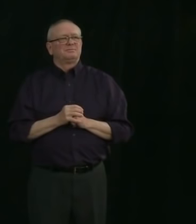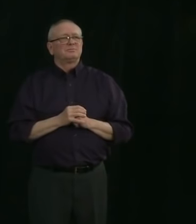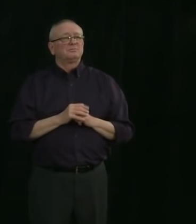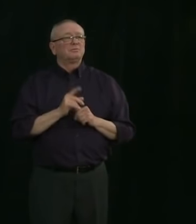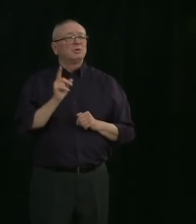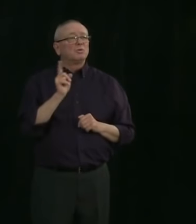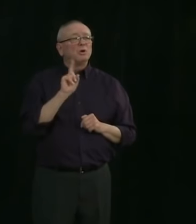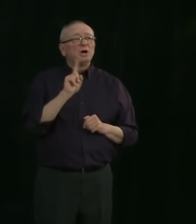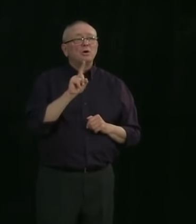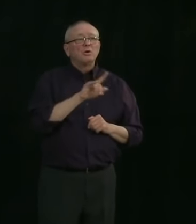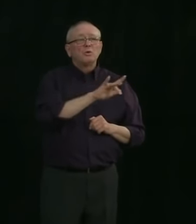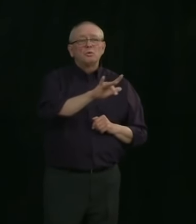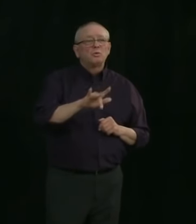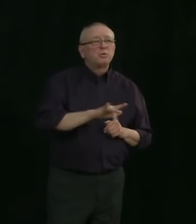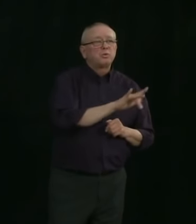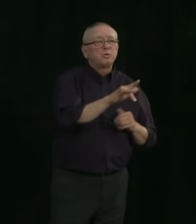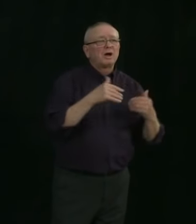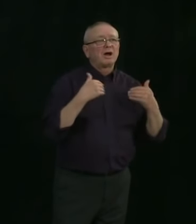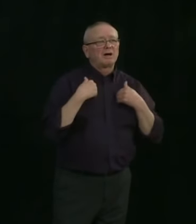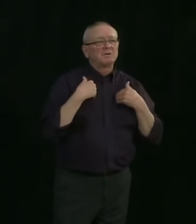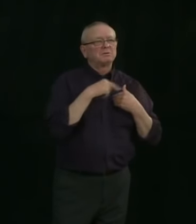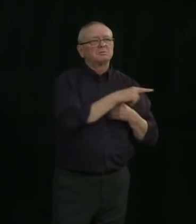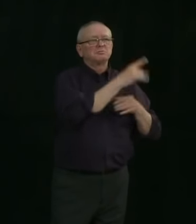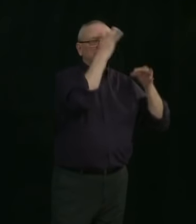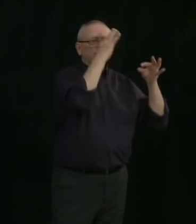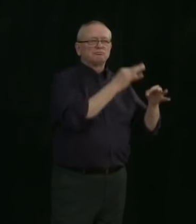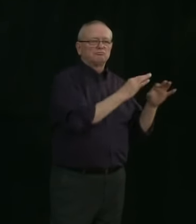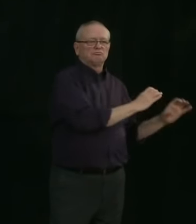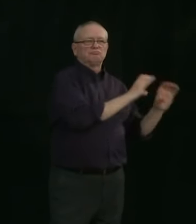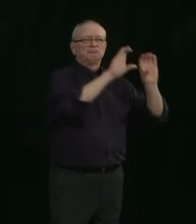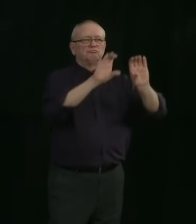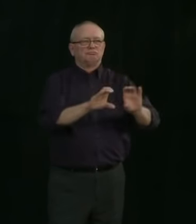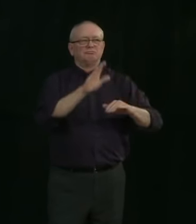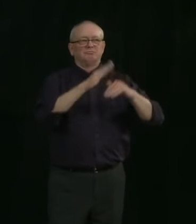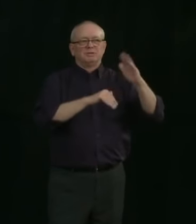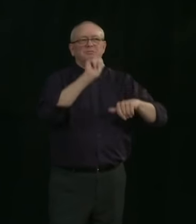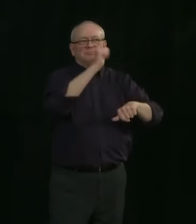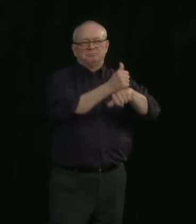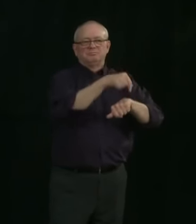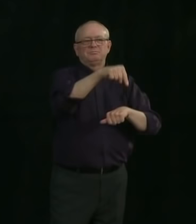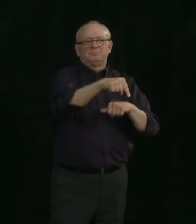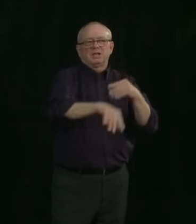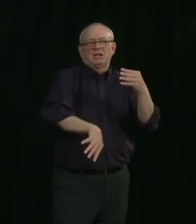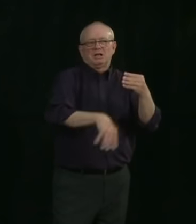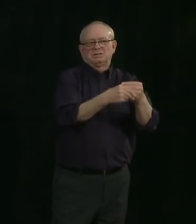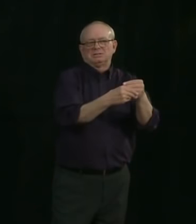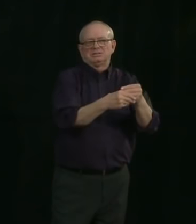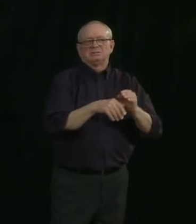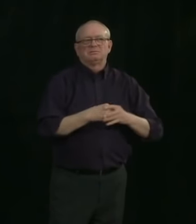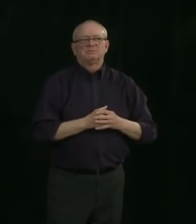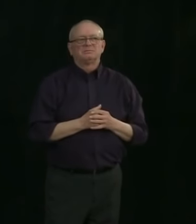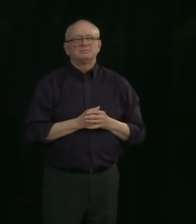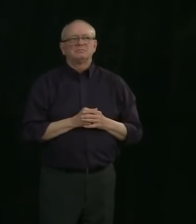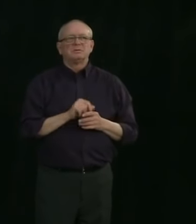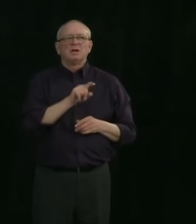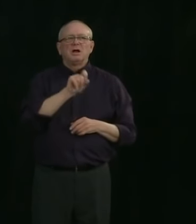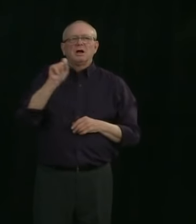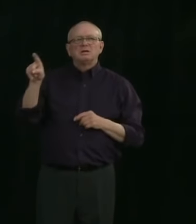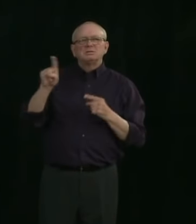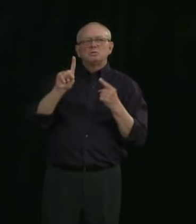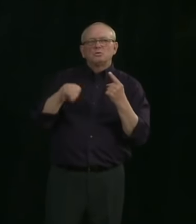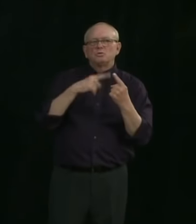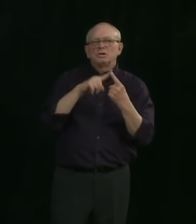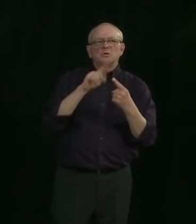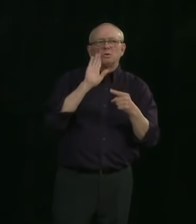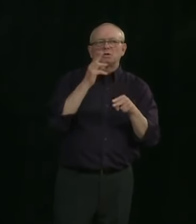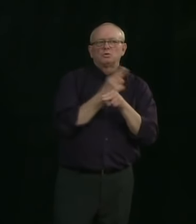location was chosen there. Did I get all those questions for you? Was there anything I missed? At what point will it get used? Oh, so I